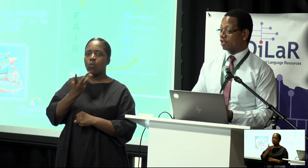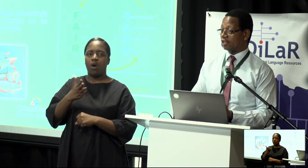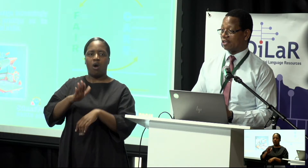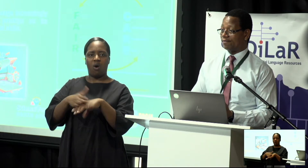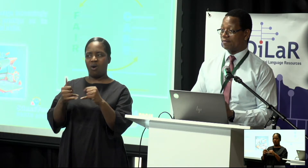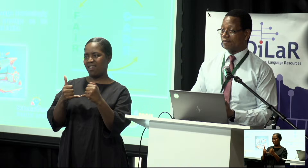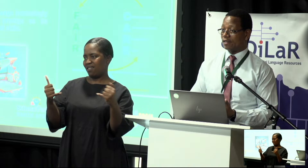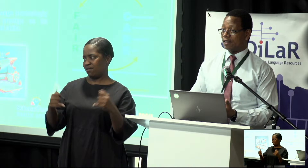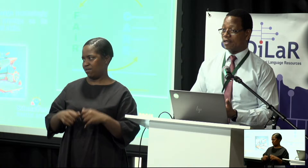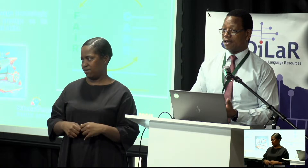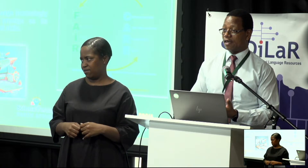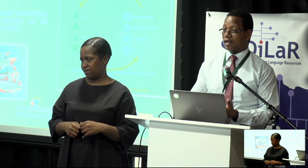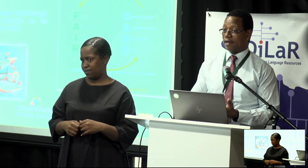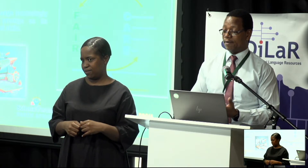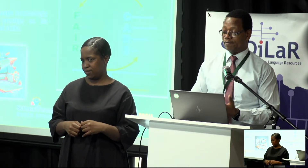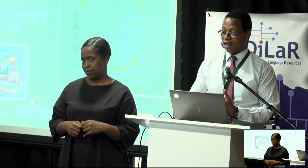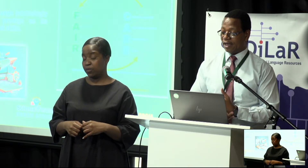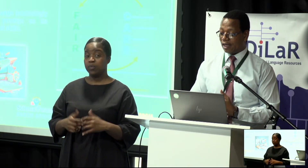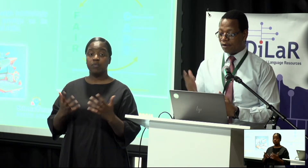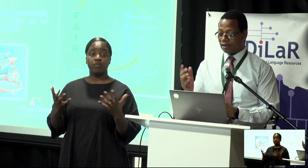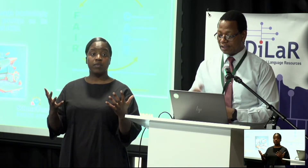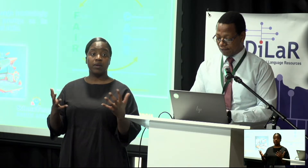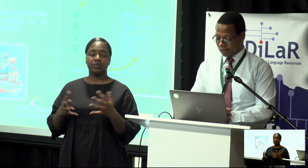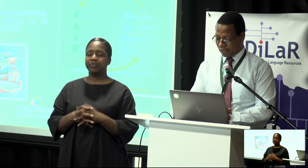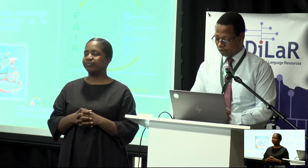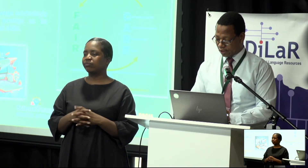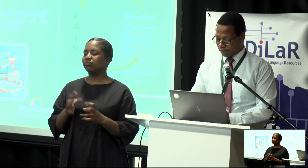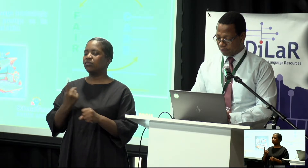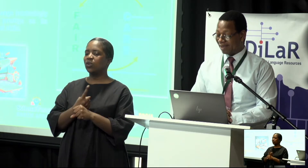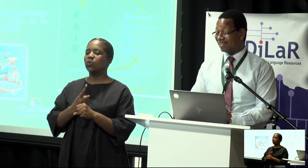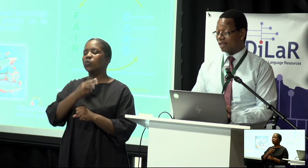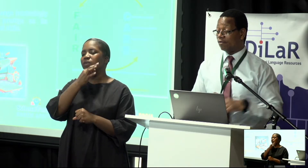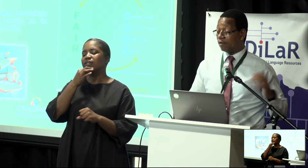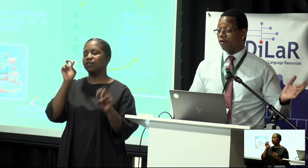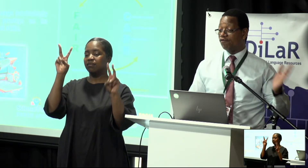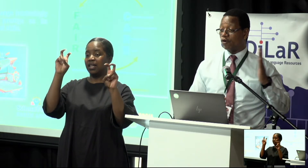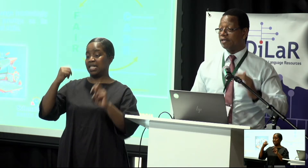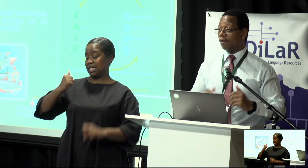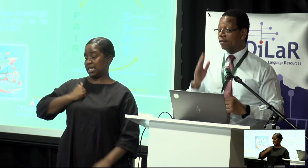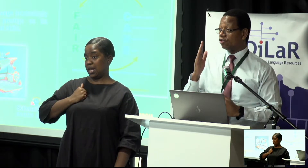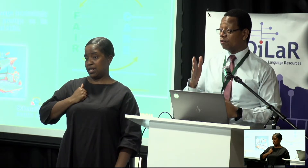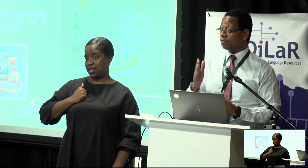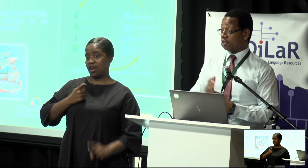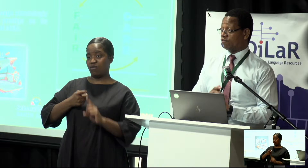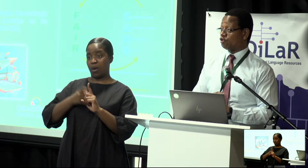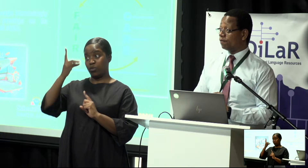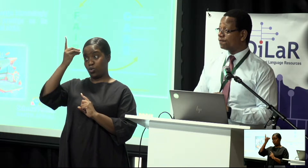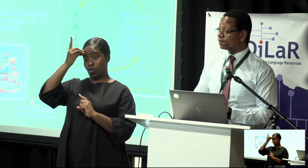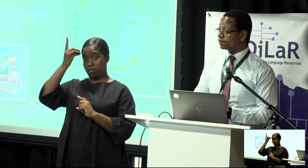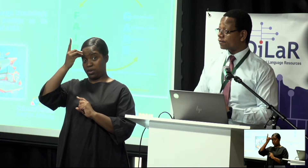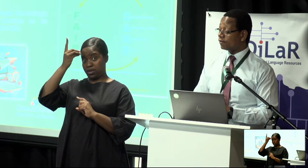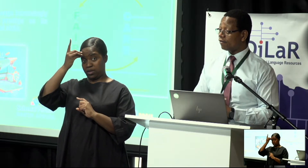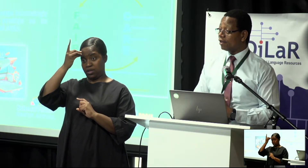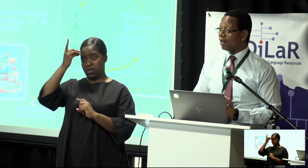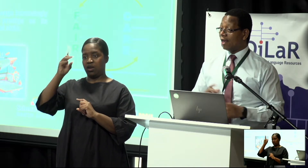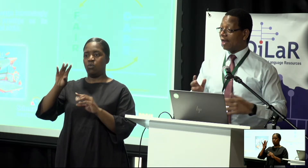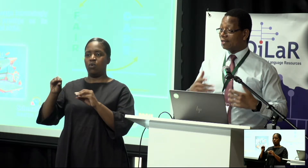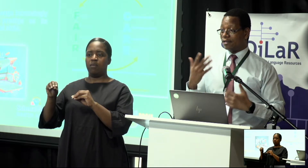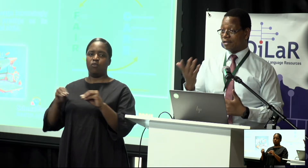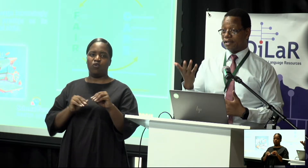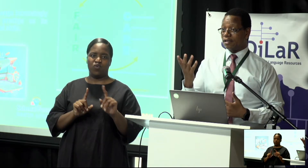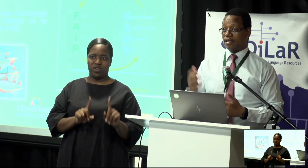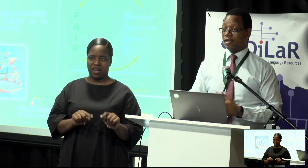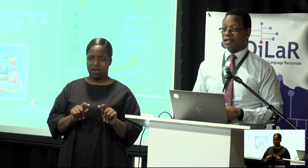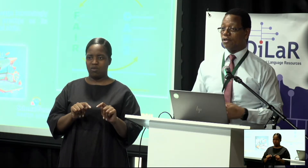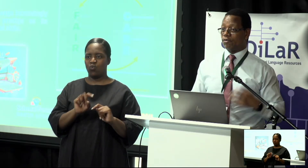cyber infrastructure. I always give an anecdote about my son. We moved from Durban to Potchefstroom,